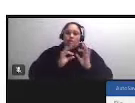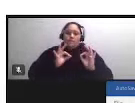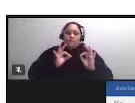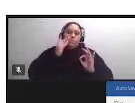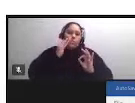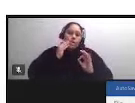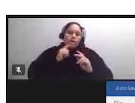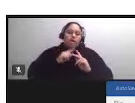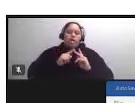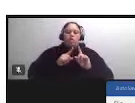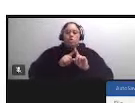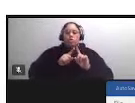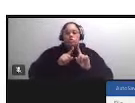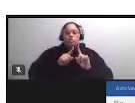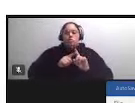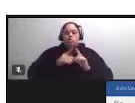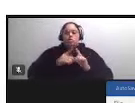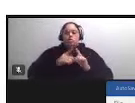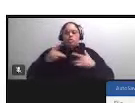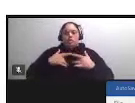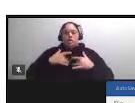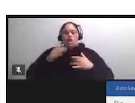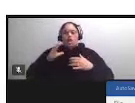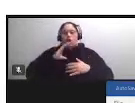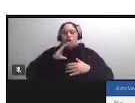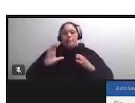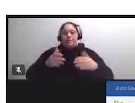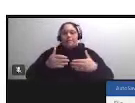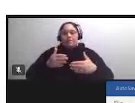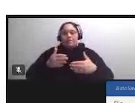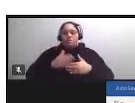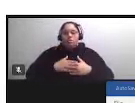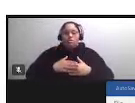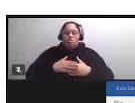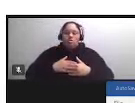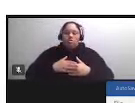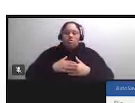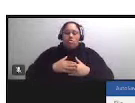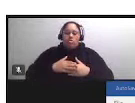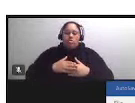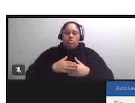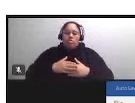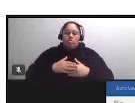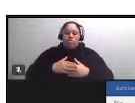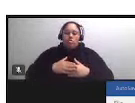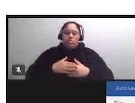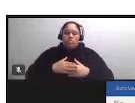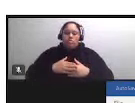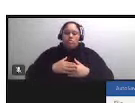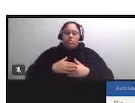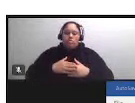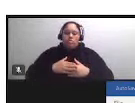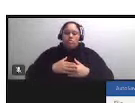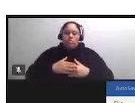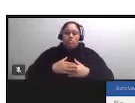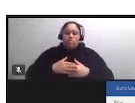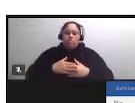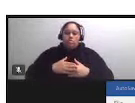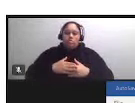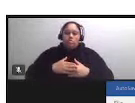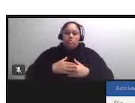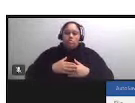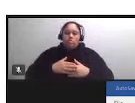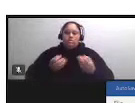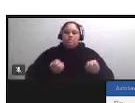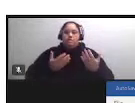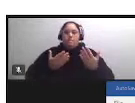but also about the concern of the committee in terms of the